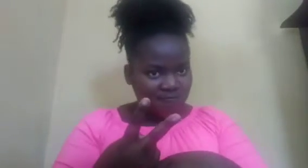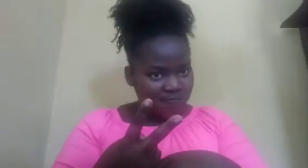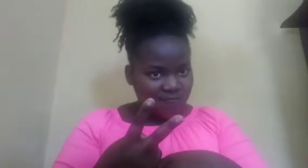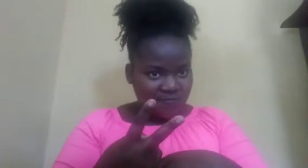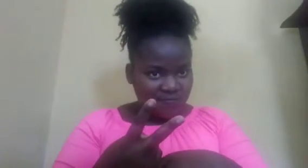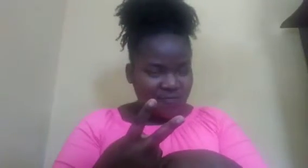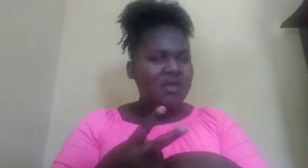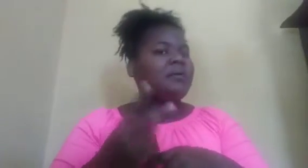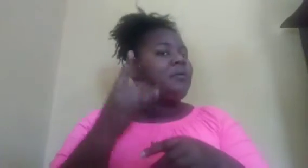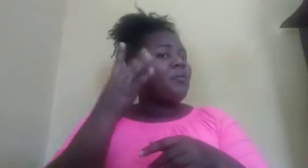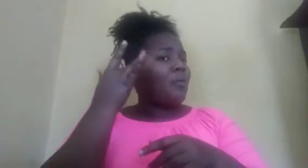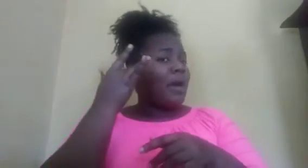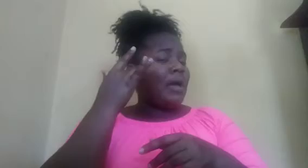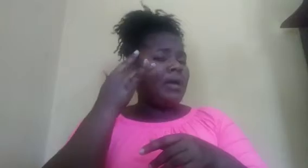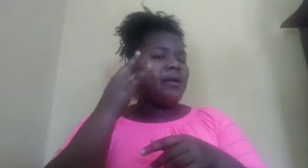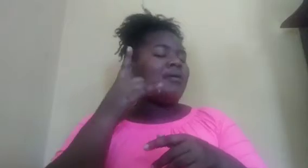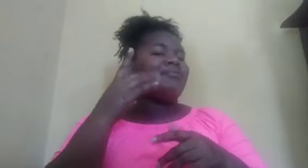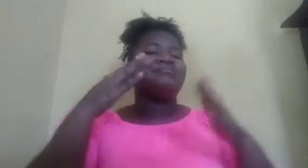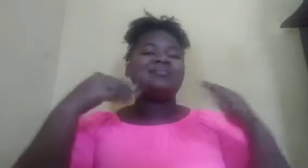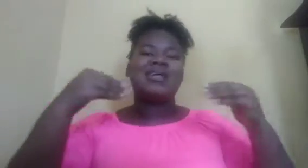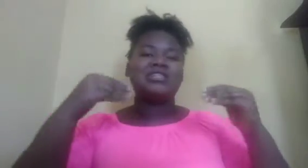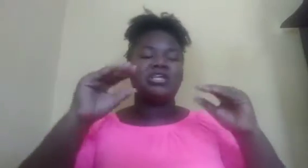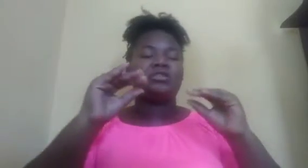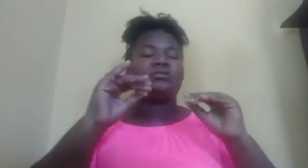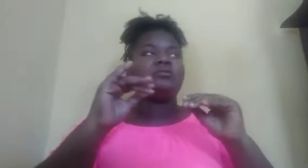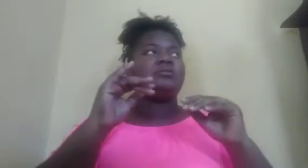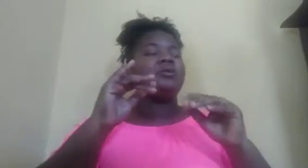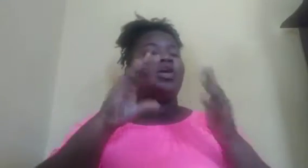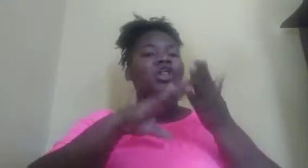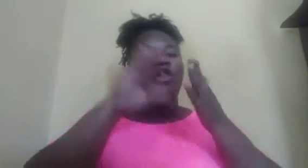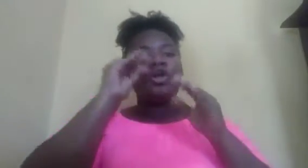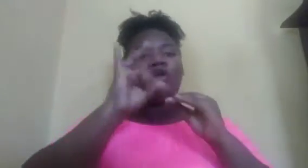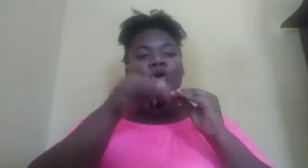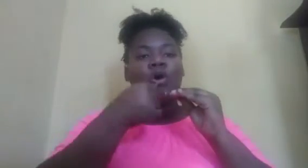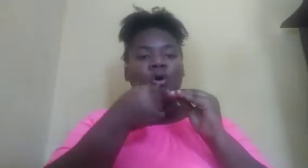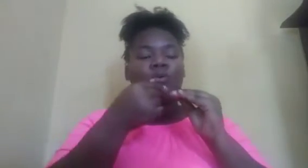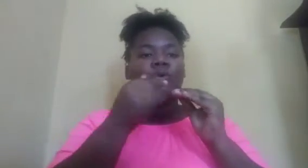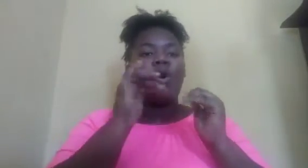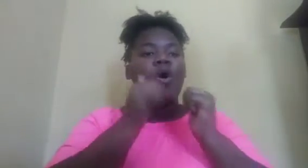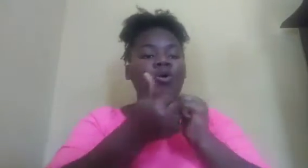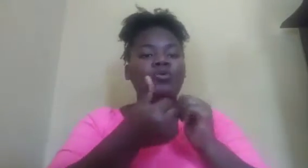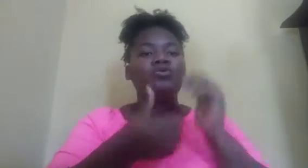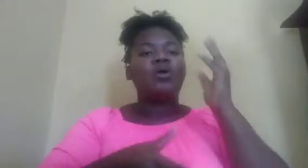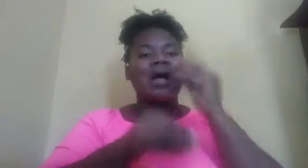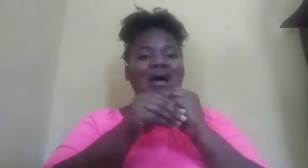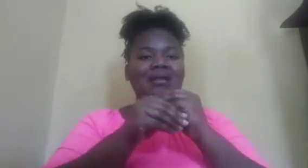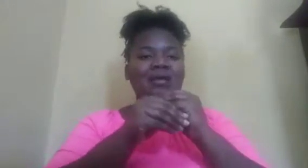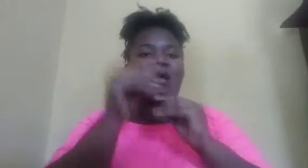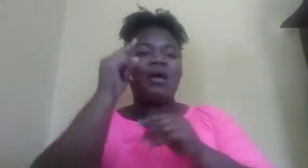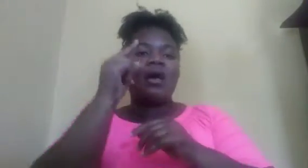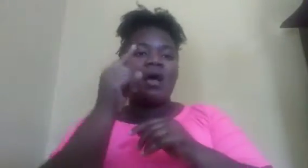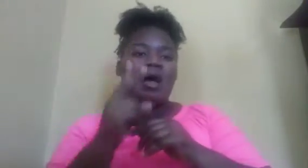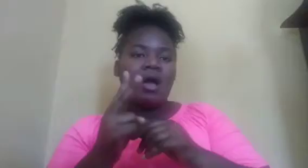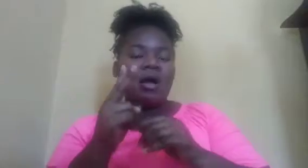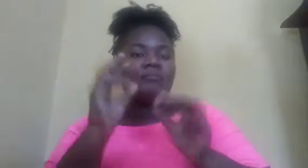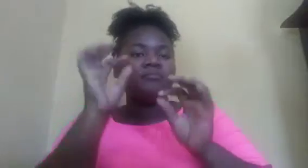not the half. Why? Because we have not yet learned how to add